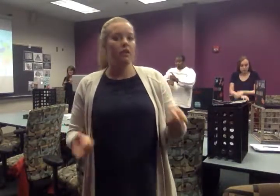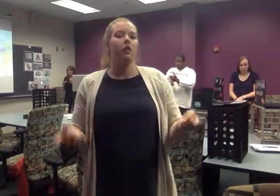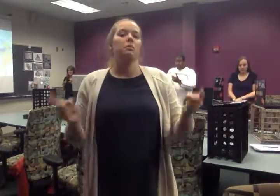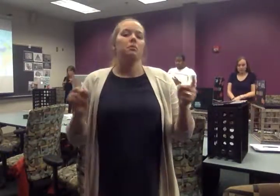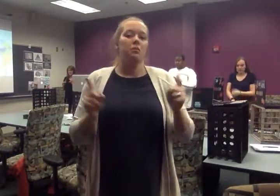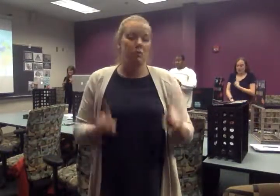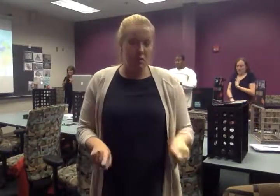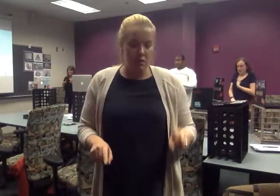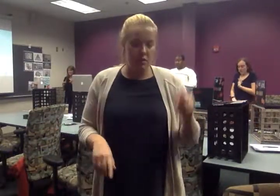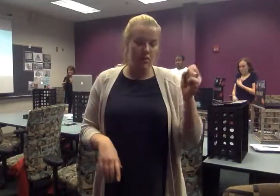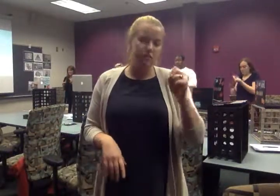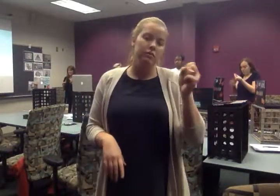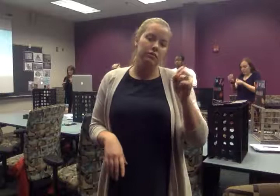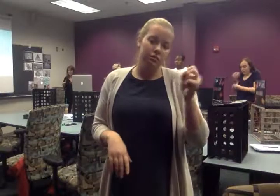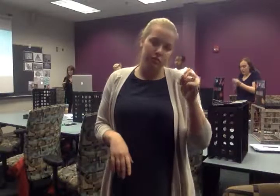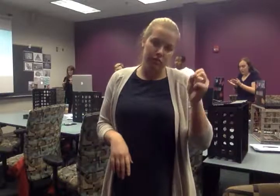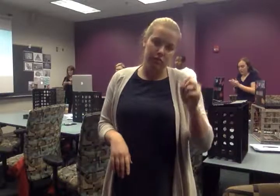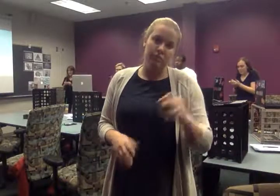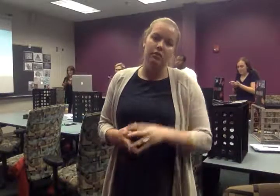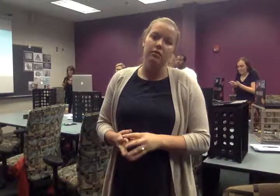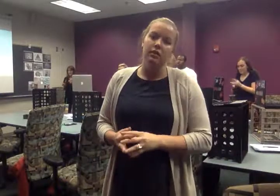in this piñata. Big money, no whammies.